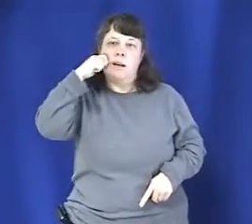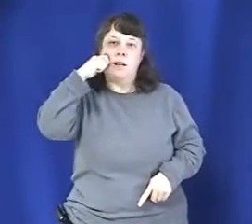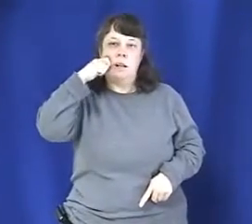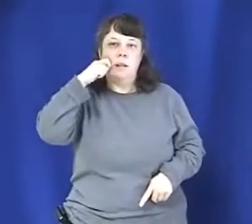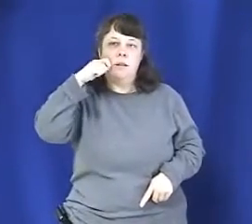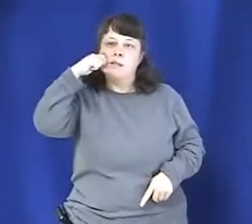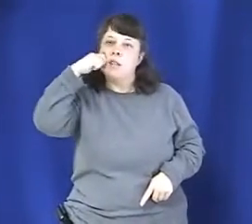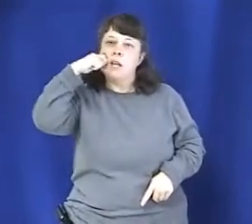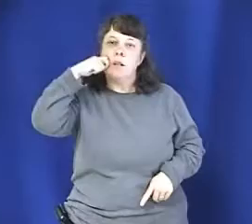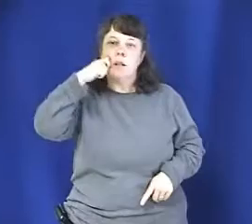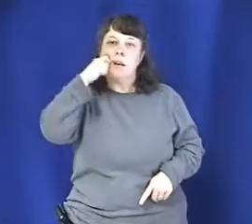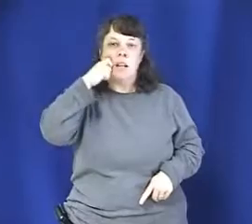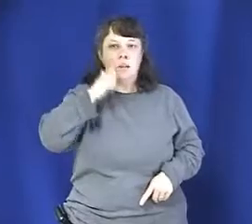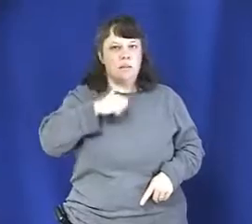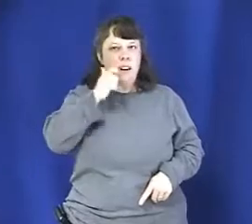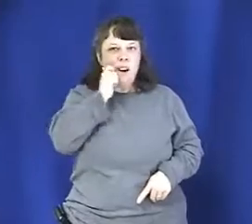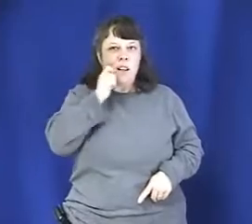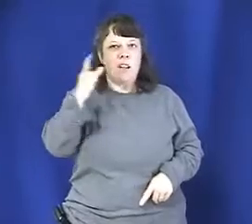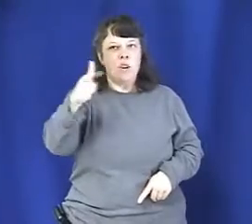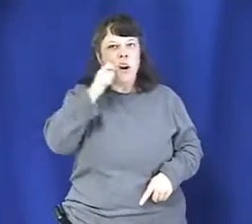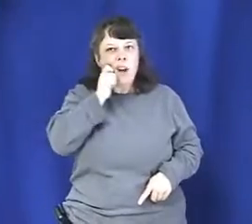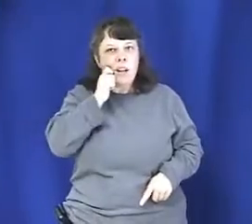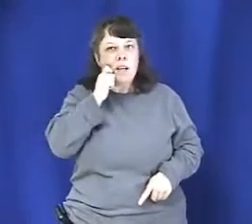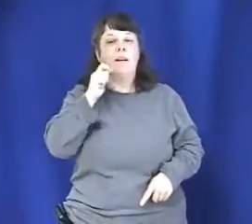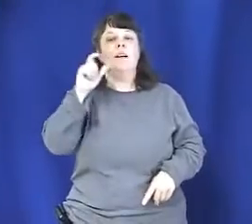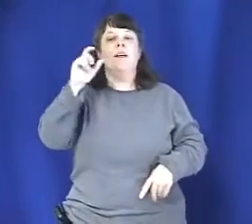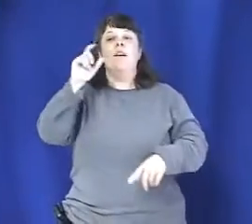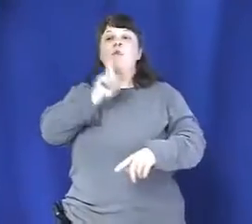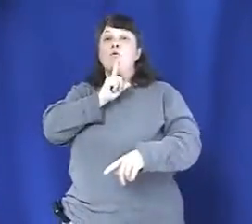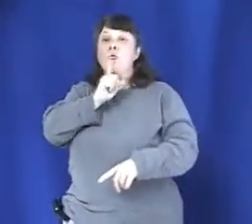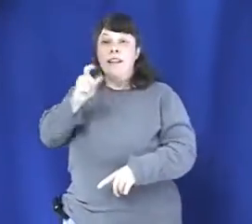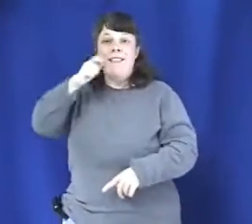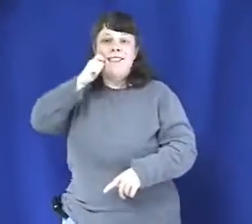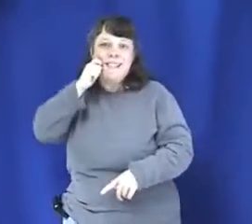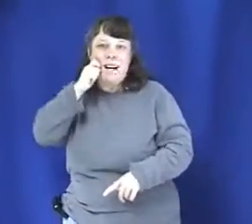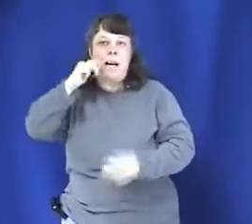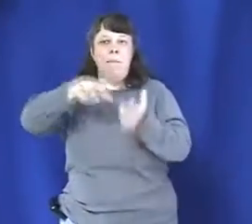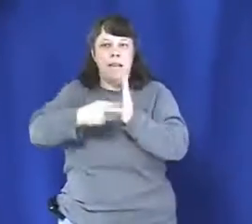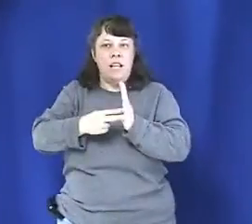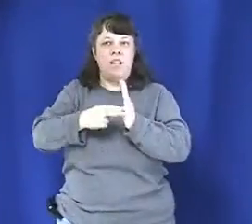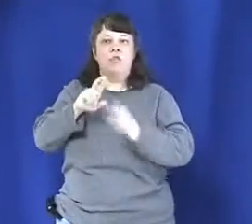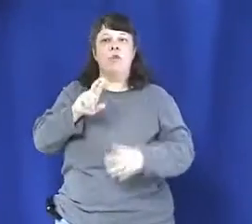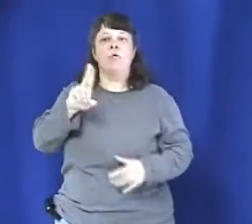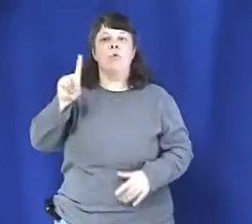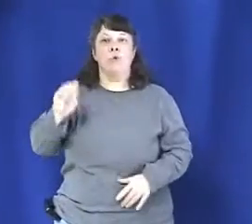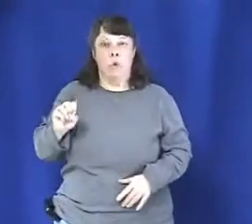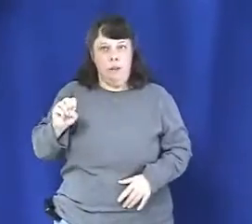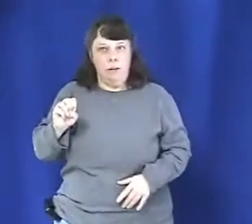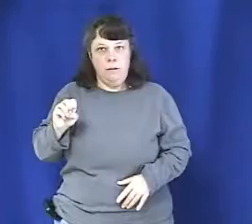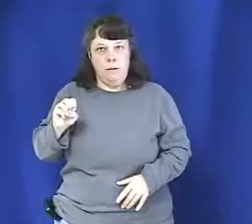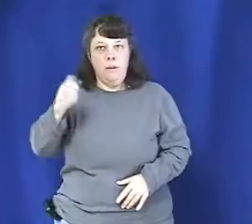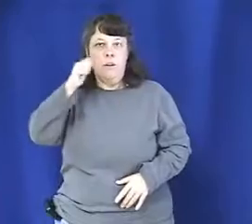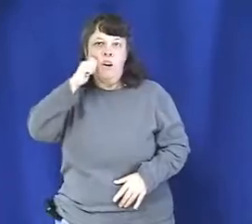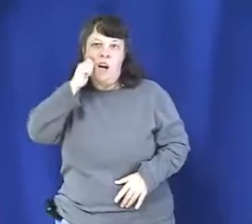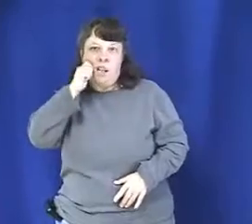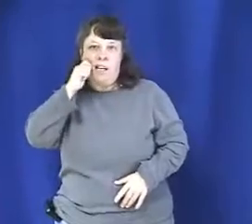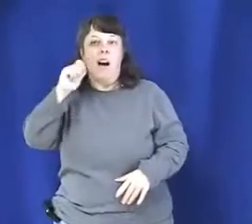ugly. Shake it. Ugly. Ugly. You're ugly. Really, this sign means rude. Ugly.